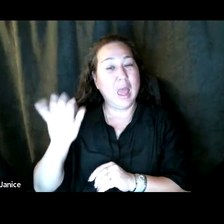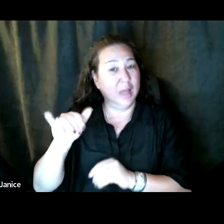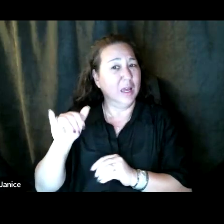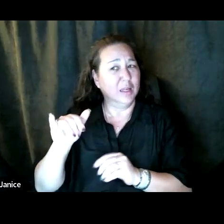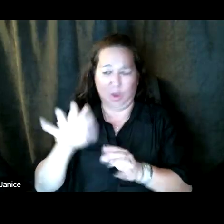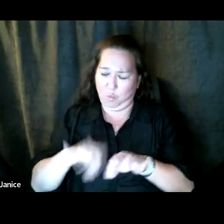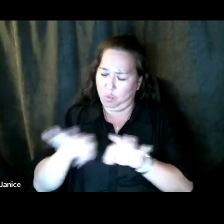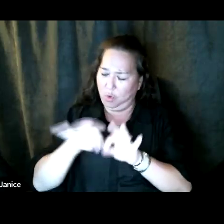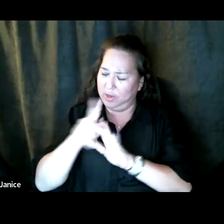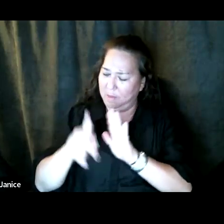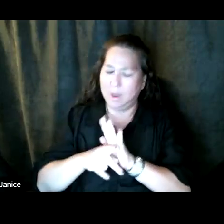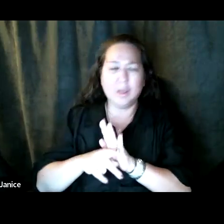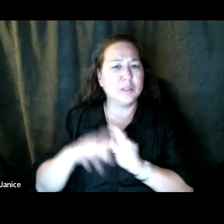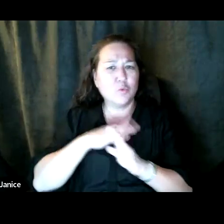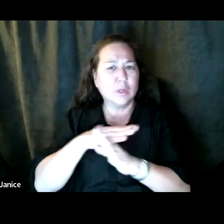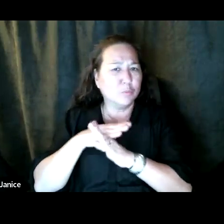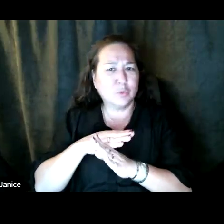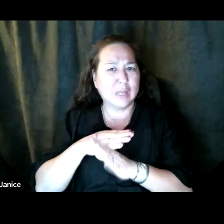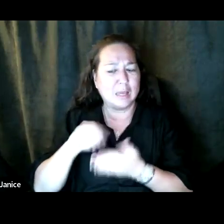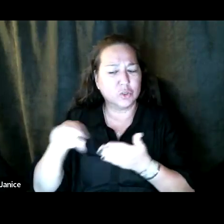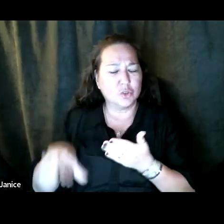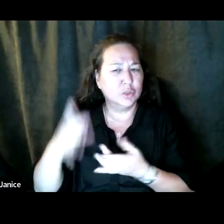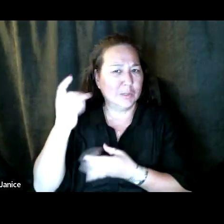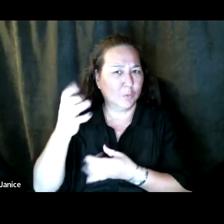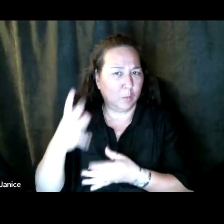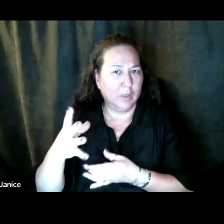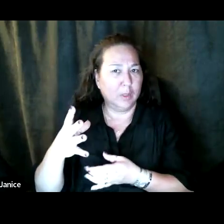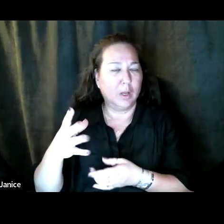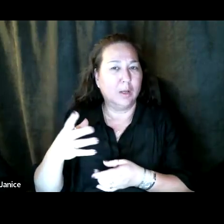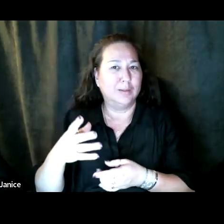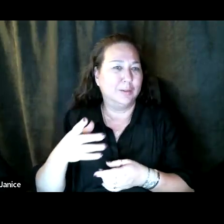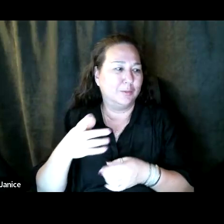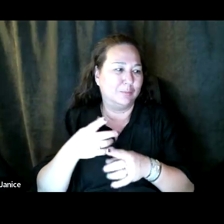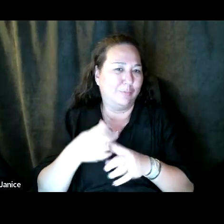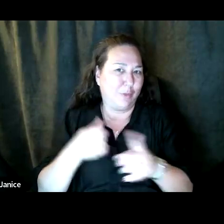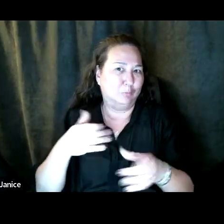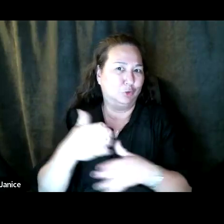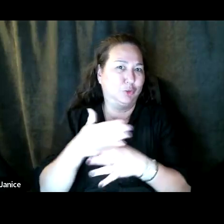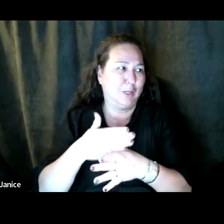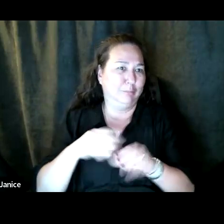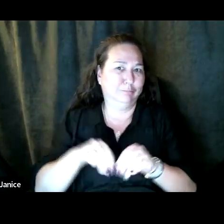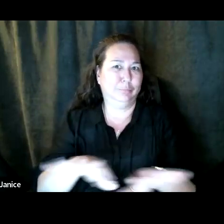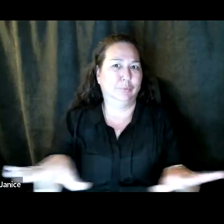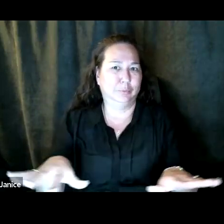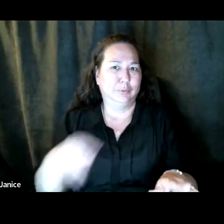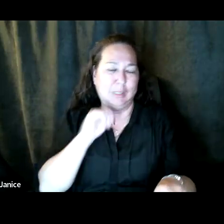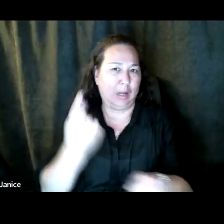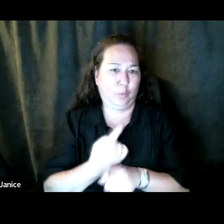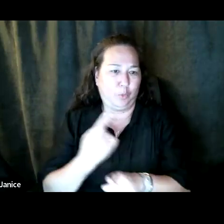protect student information, sensitive information, from improper sharing, and also conform to state and local